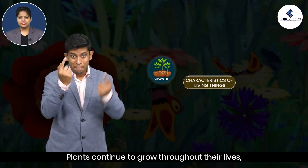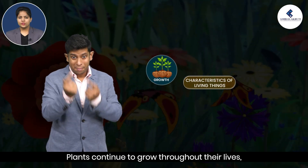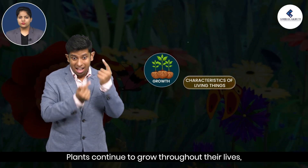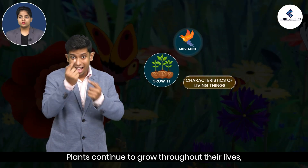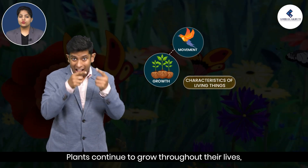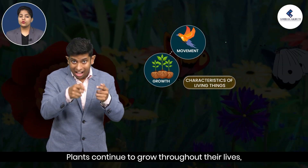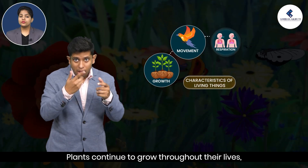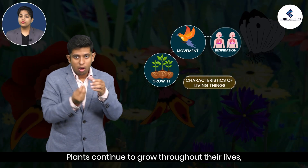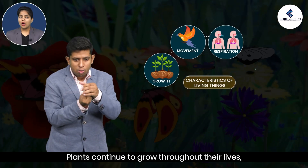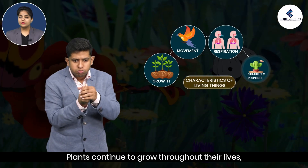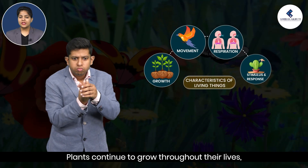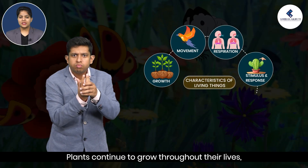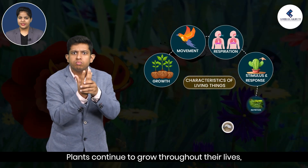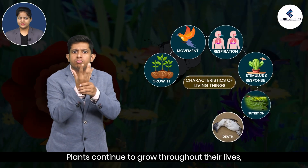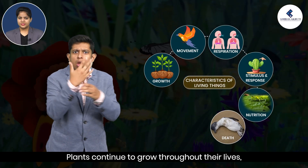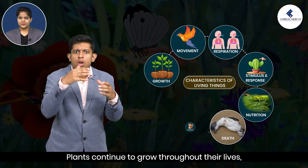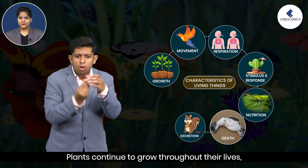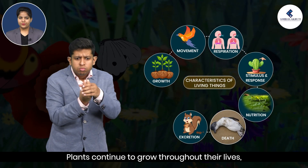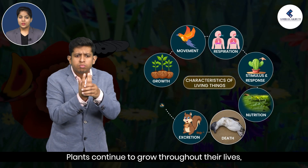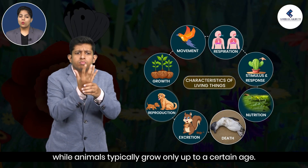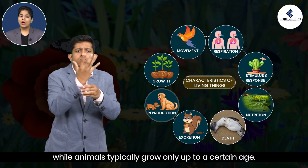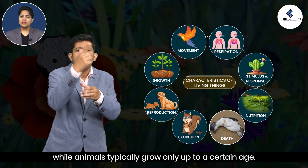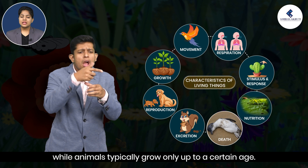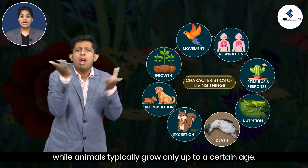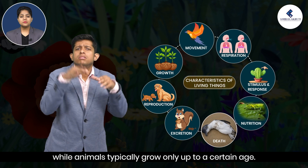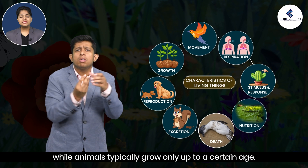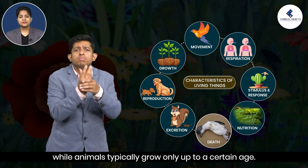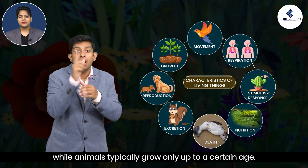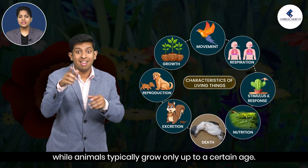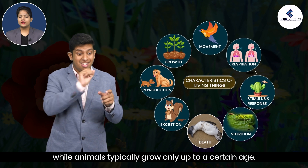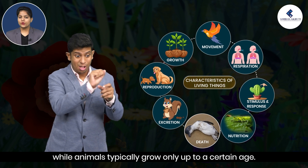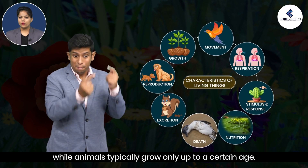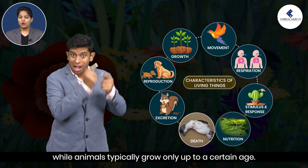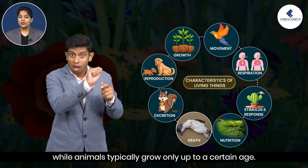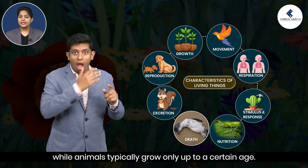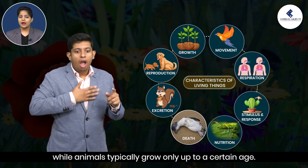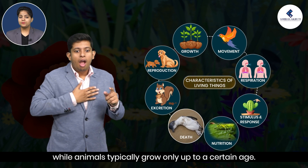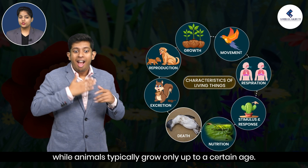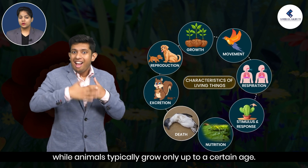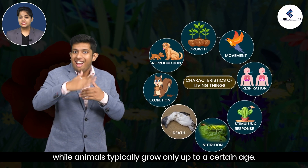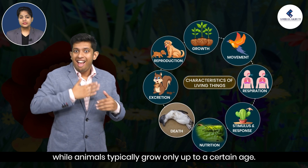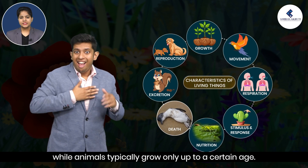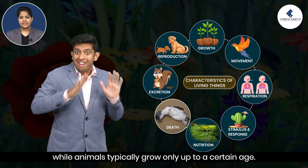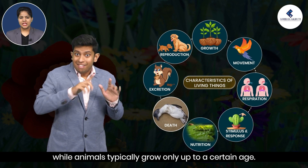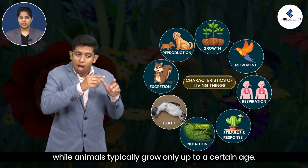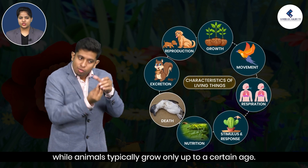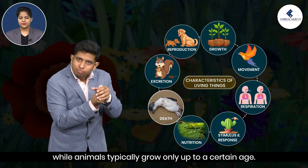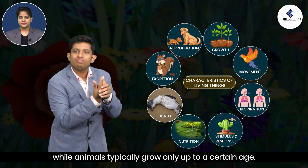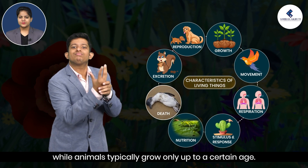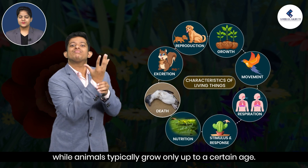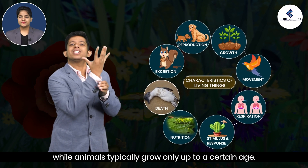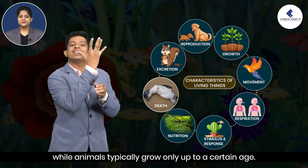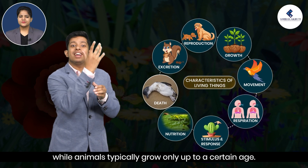Plants continue to grow throughout their lives, while animals typically grow only up to a certain